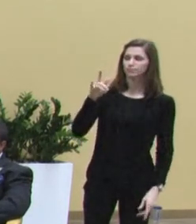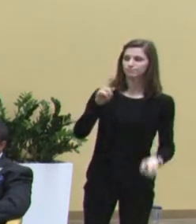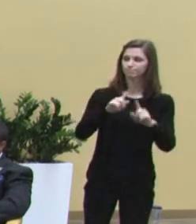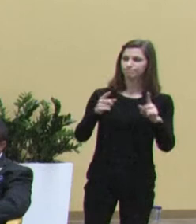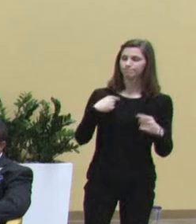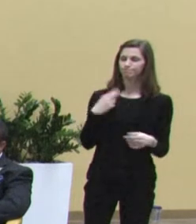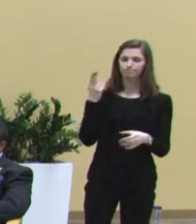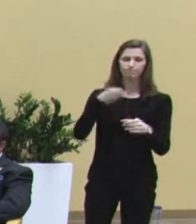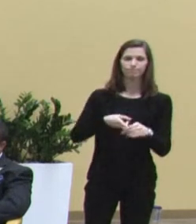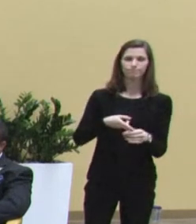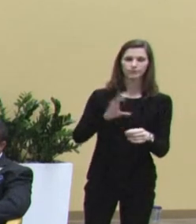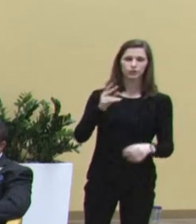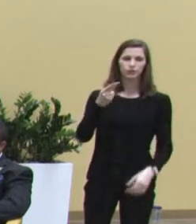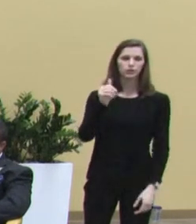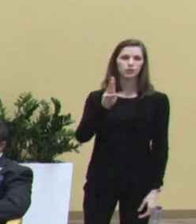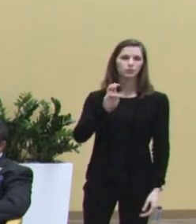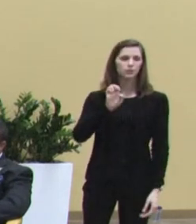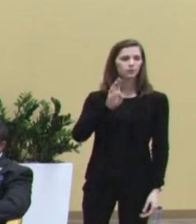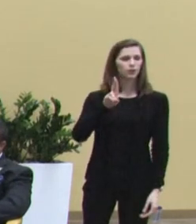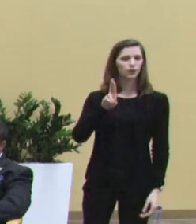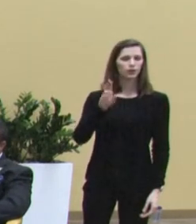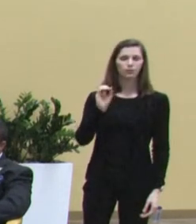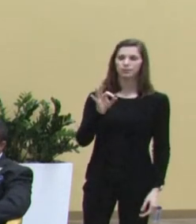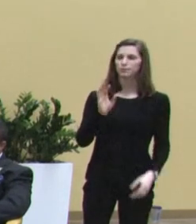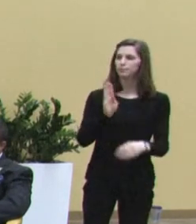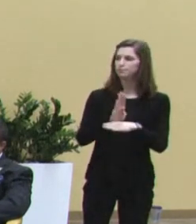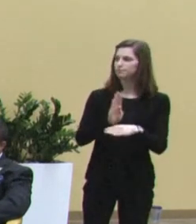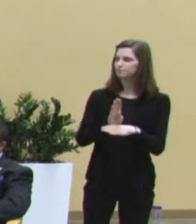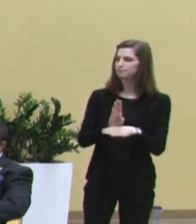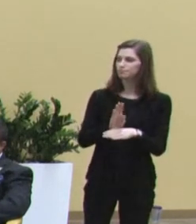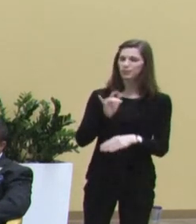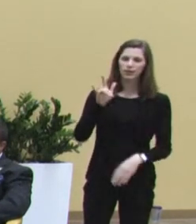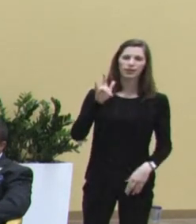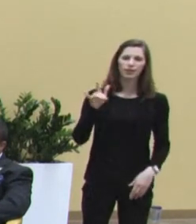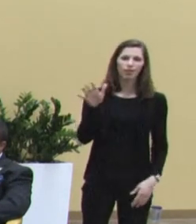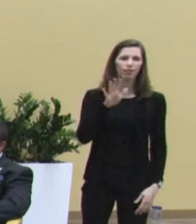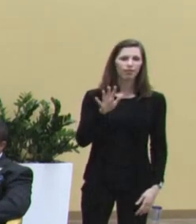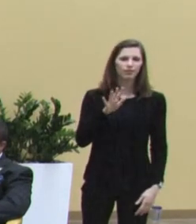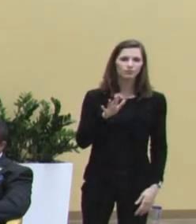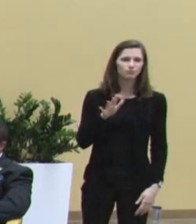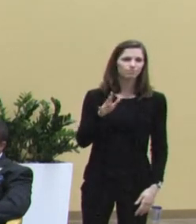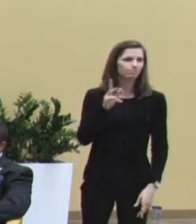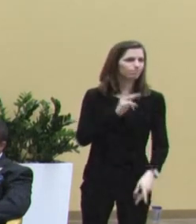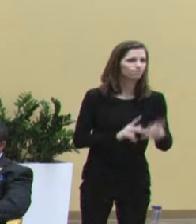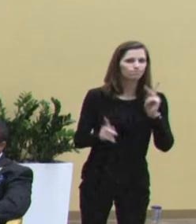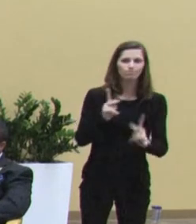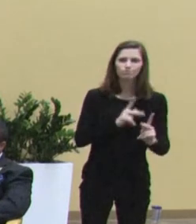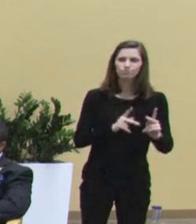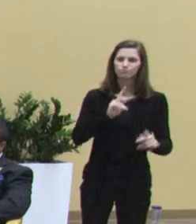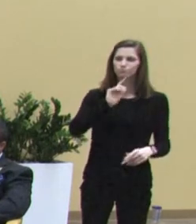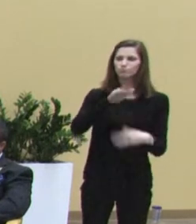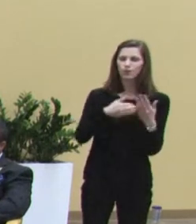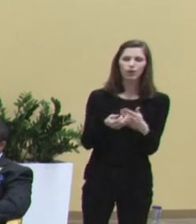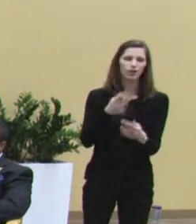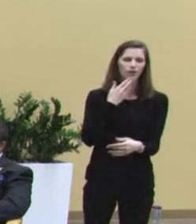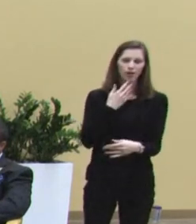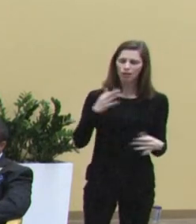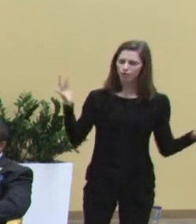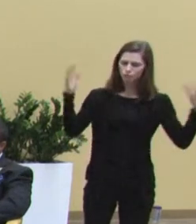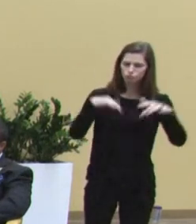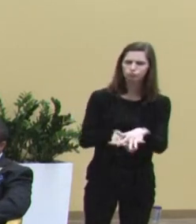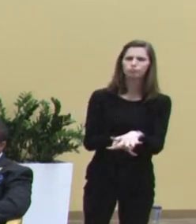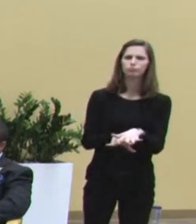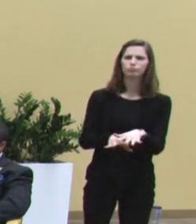Force is known as being pretty much a melting pot, right? So my peers would say, man, Chris, why did you get involved with that black